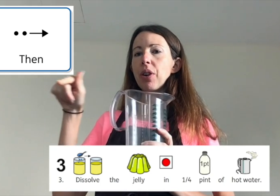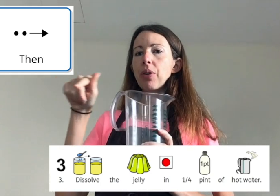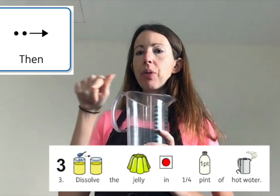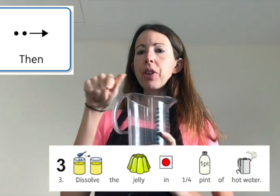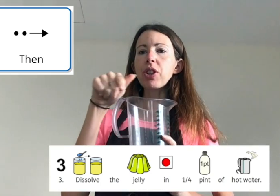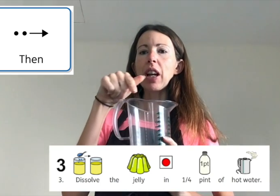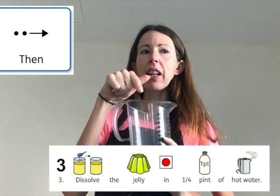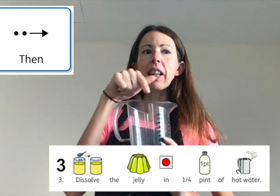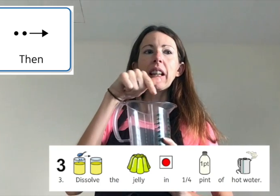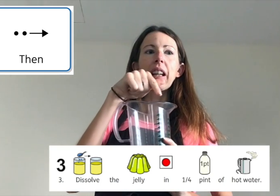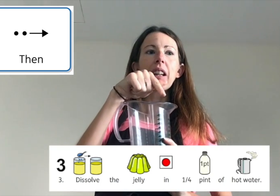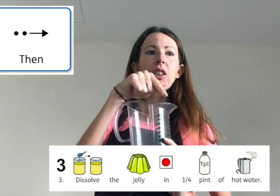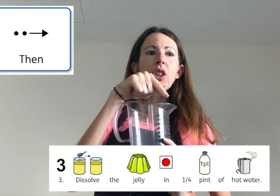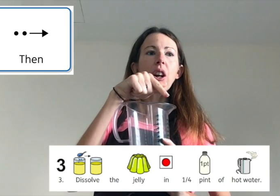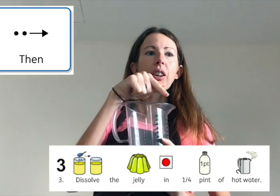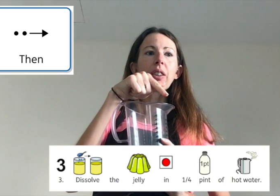Dissolve the jelly in a jug.